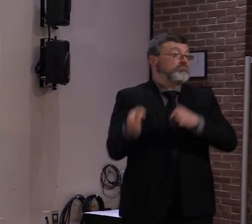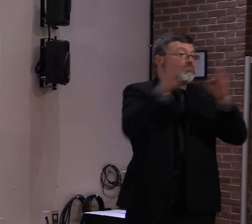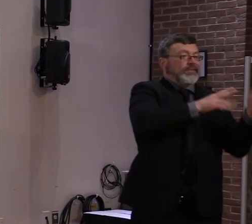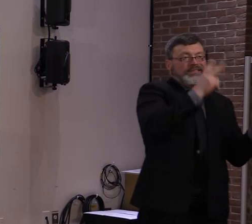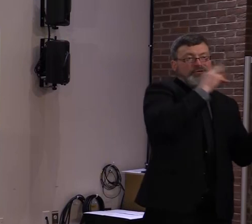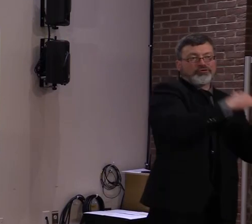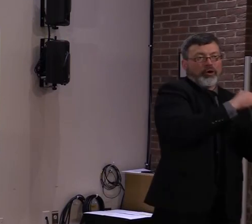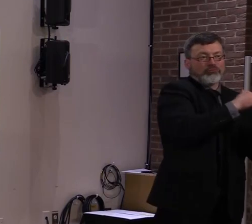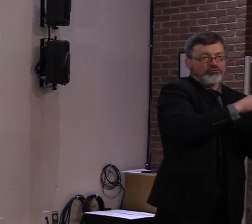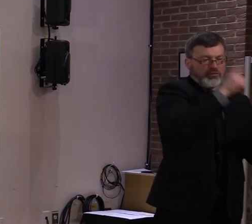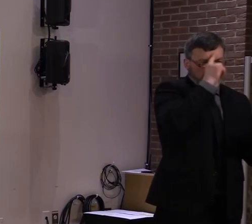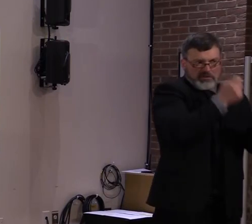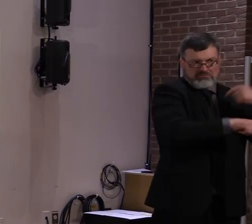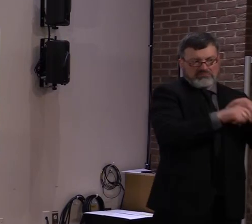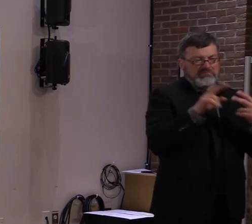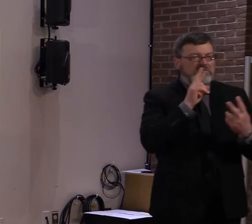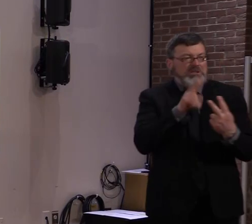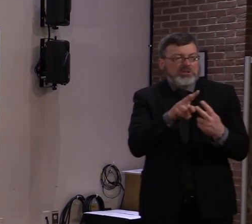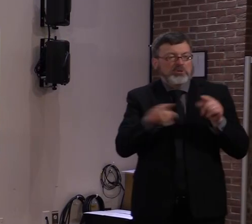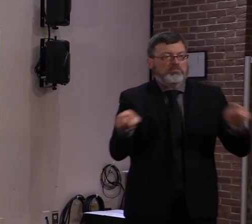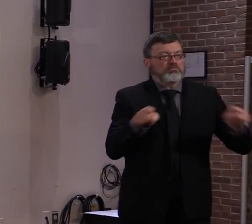expanded eligibility for